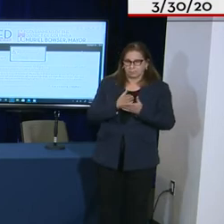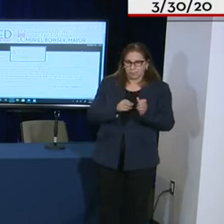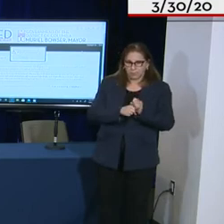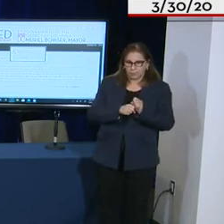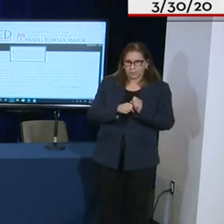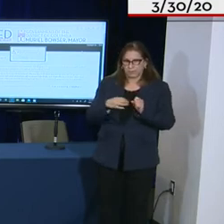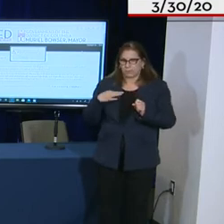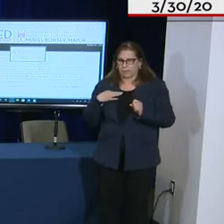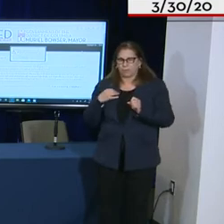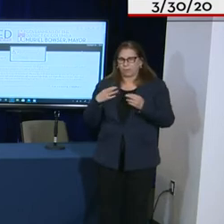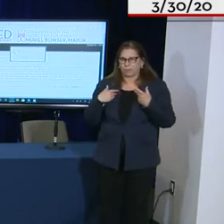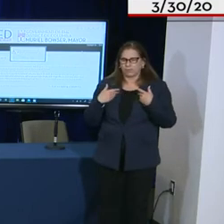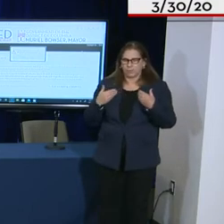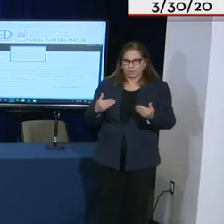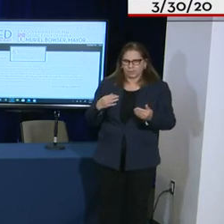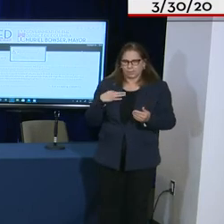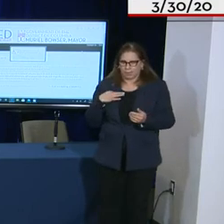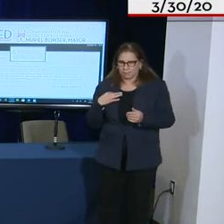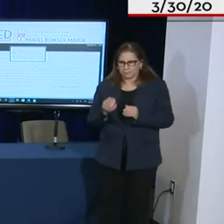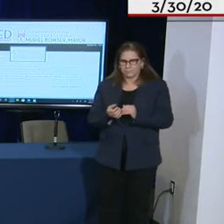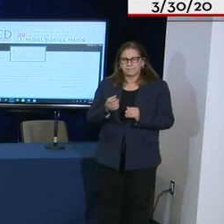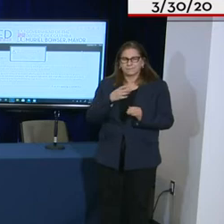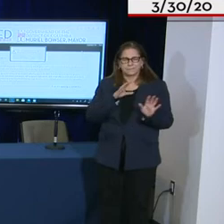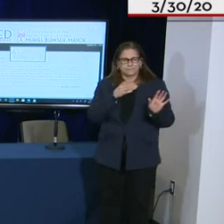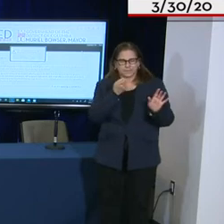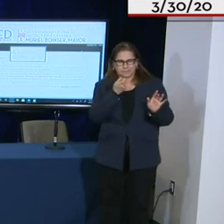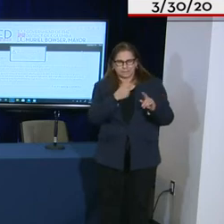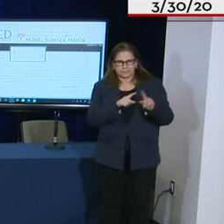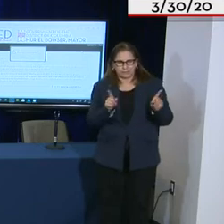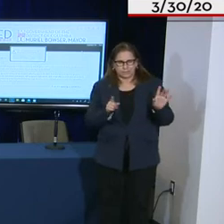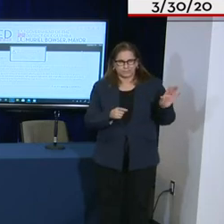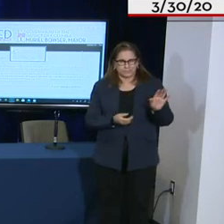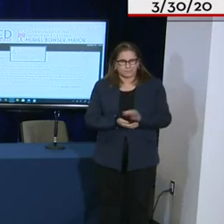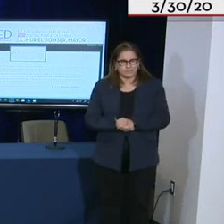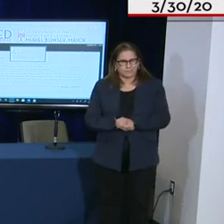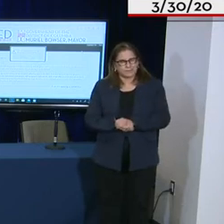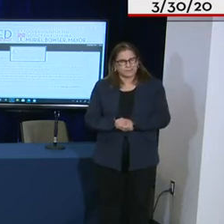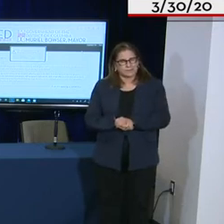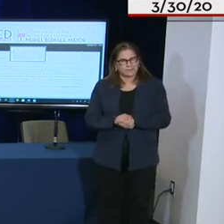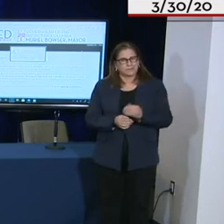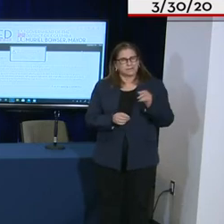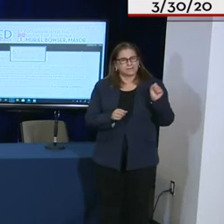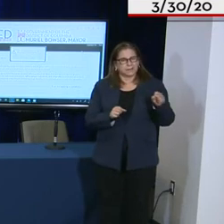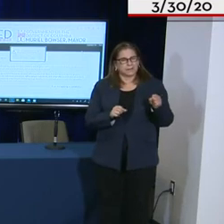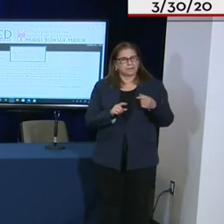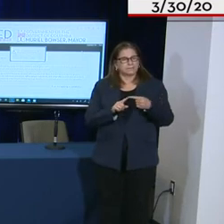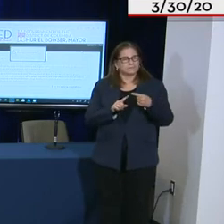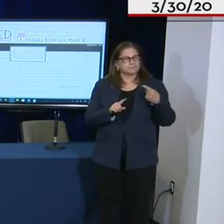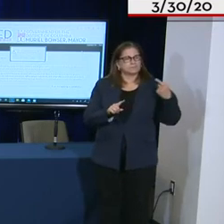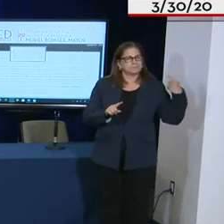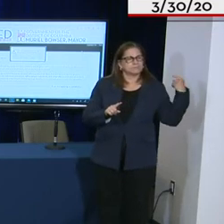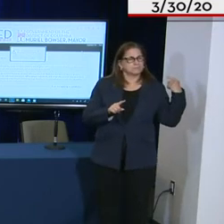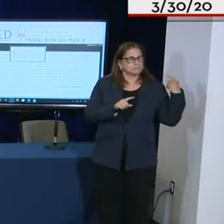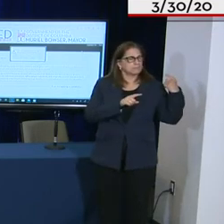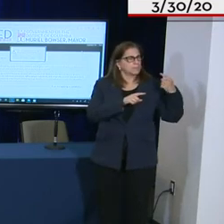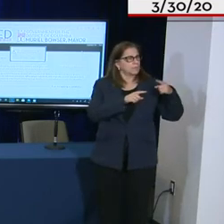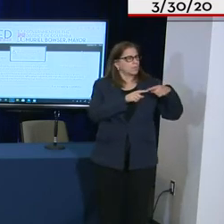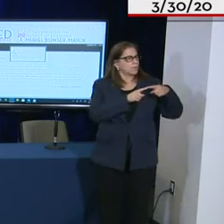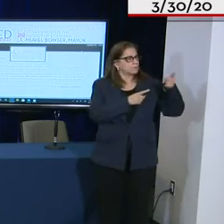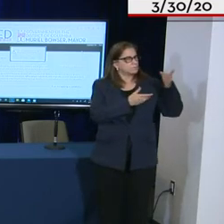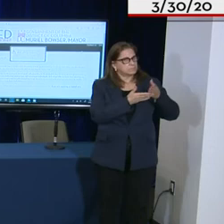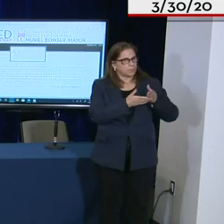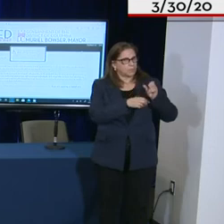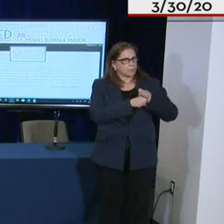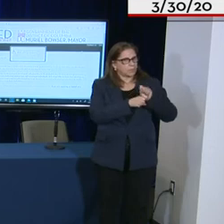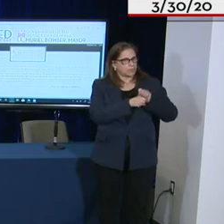a little bit. It could be retroactive from the date of separation. So it depends on the date